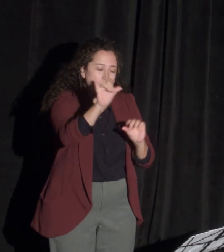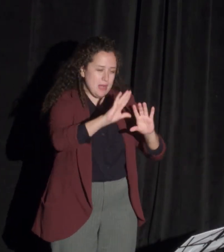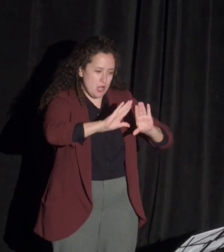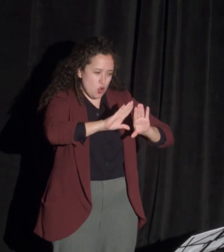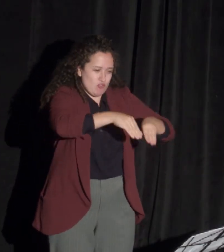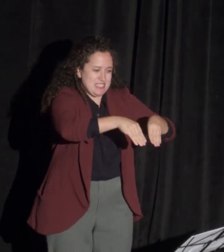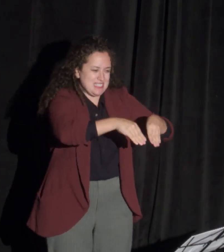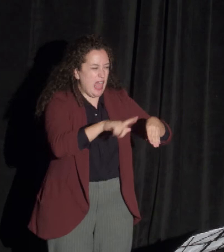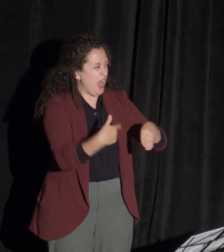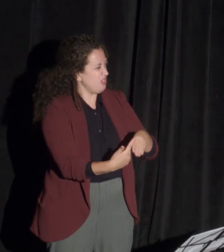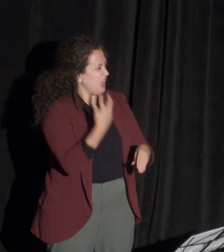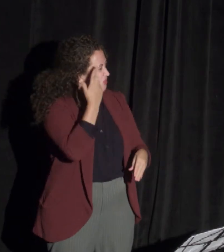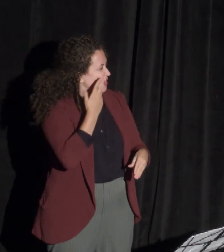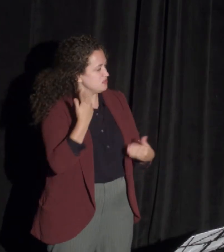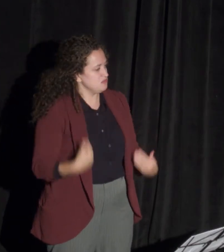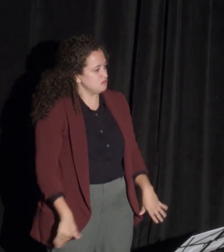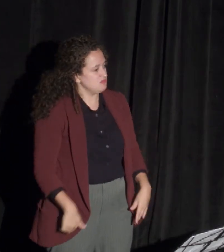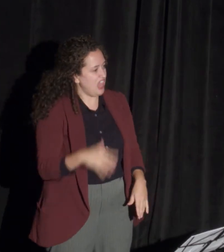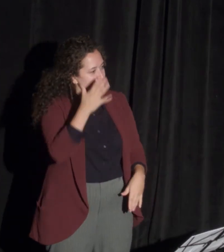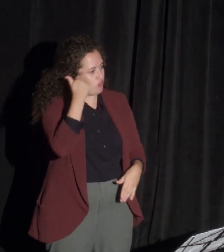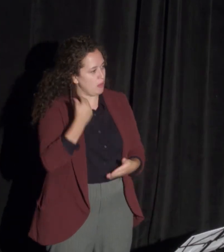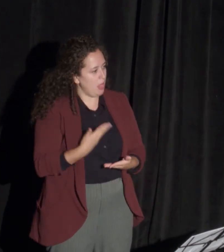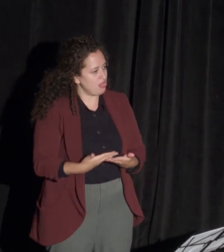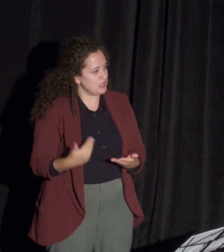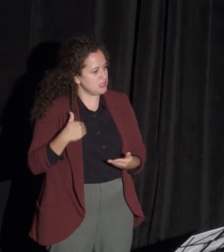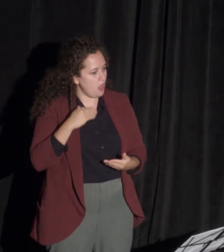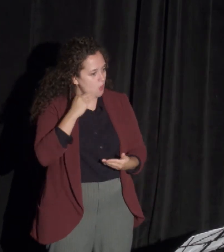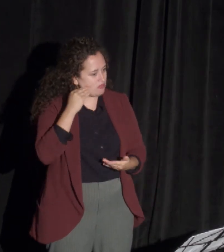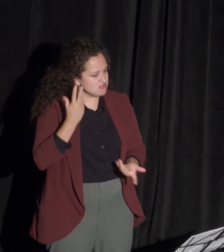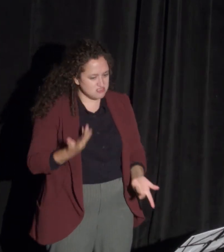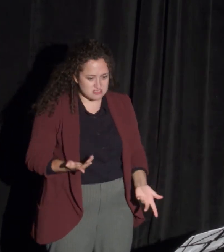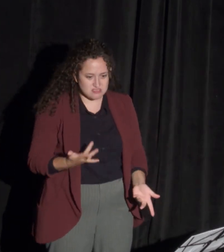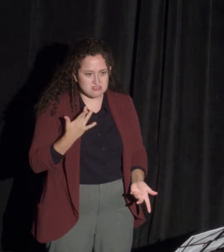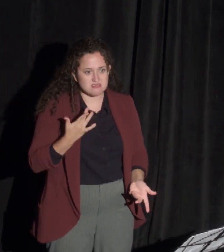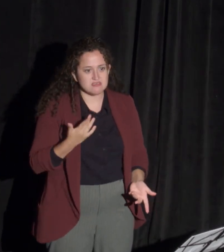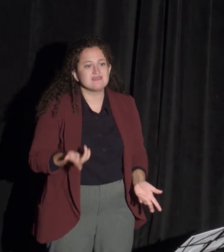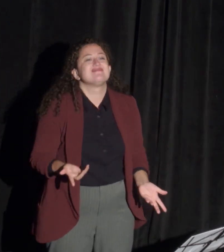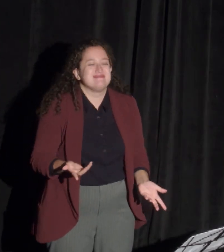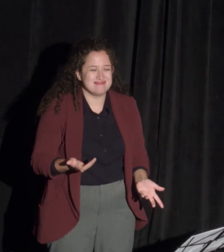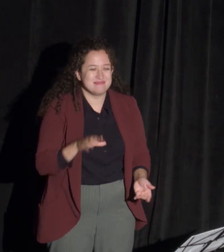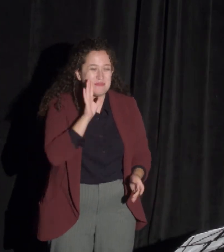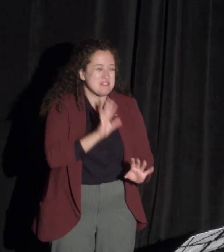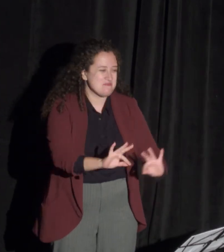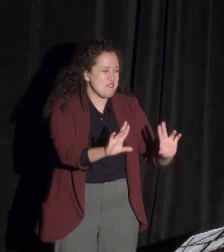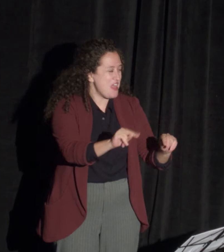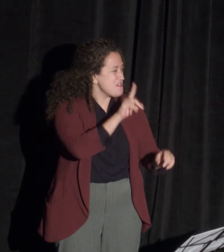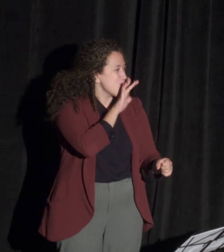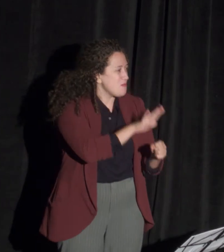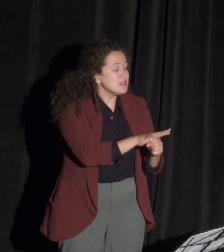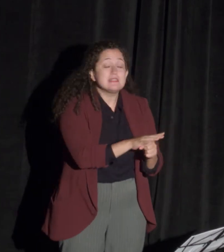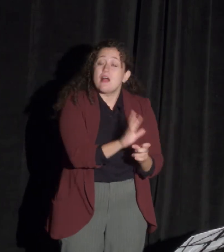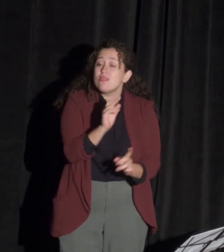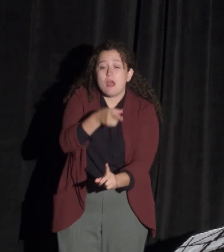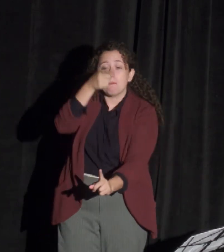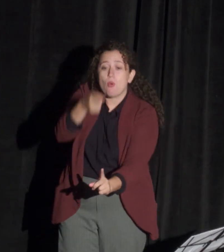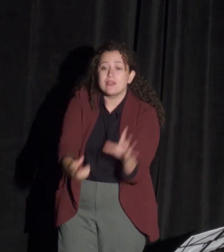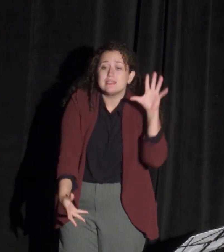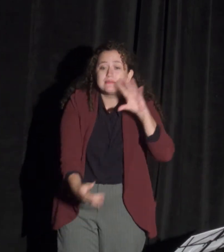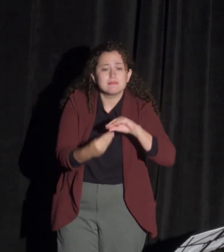at home. But, it's going to be fun, I promise. The point is, it's only going to take 5 million years to finish our journey,